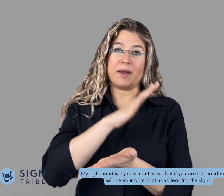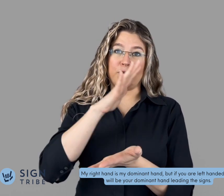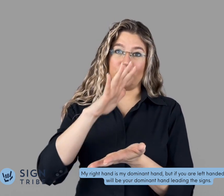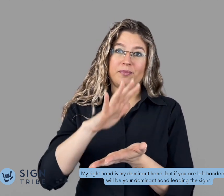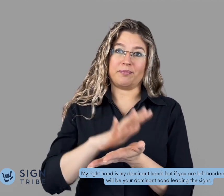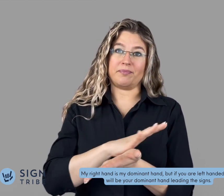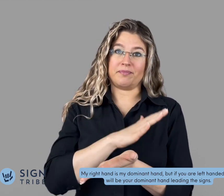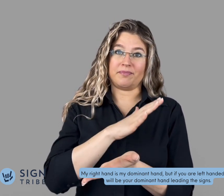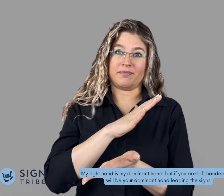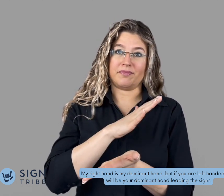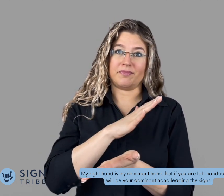Paper.